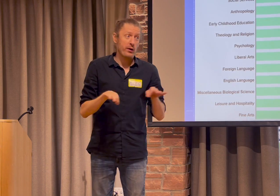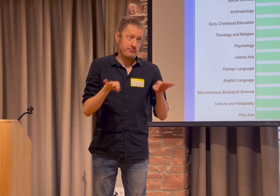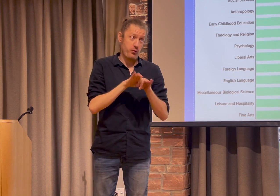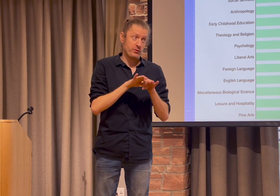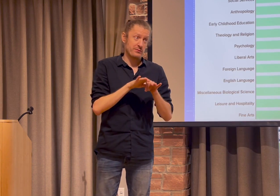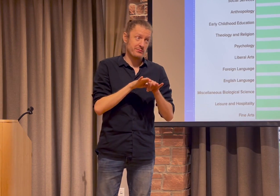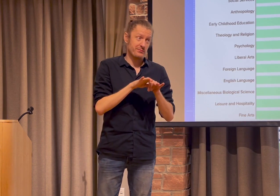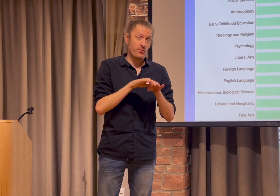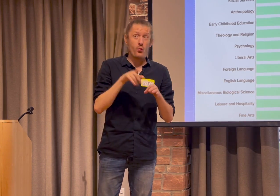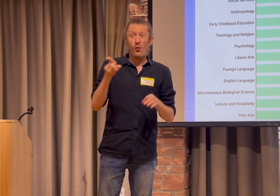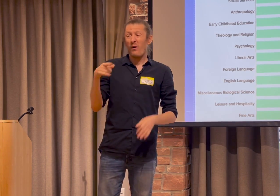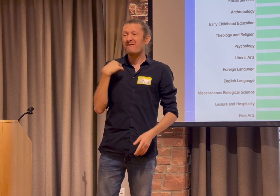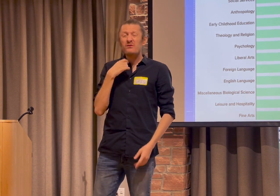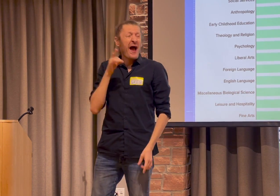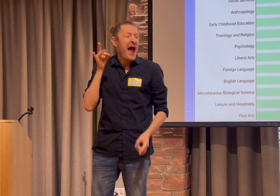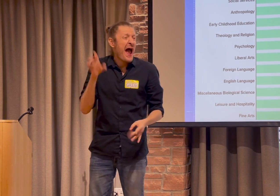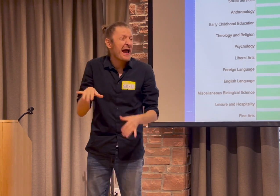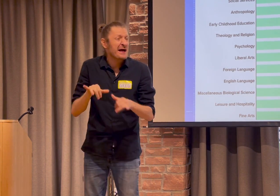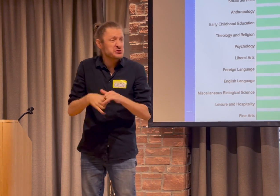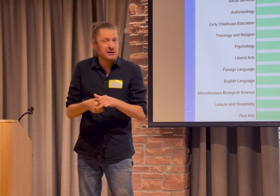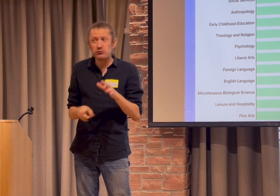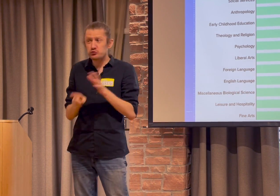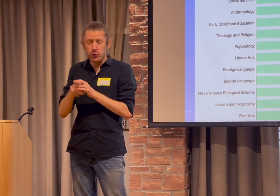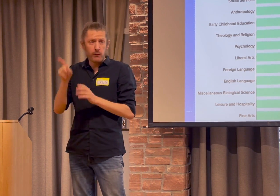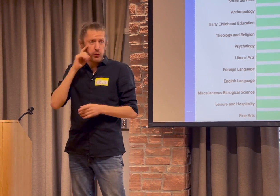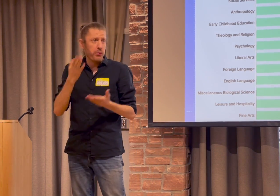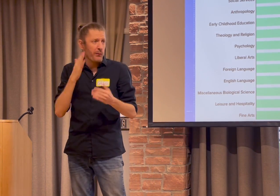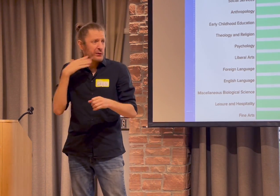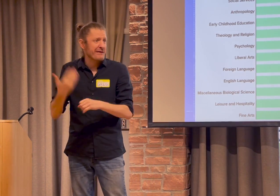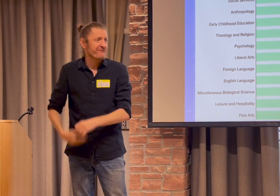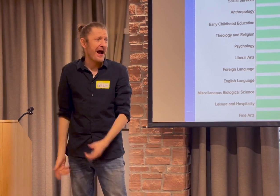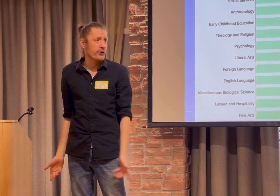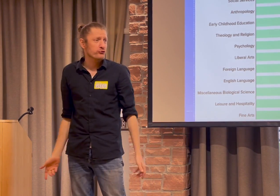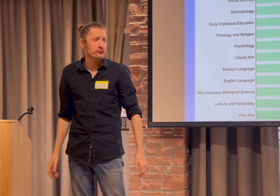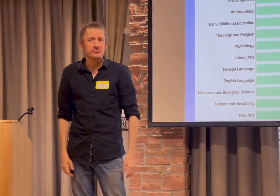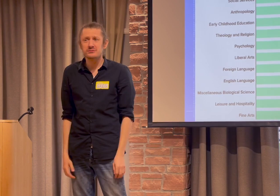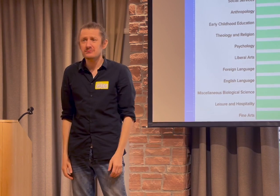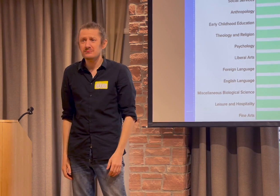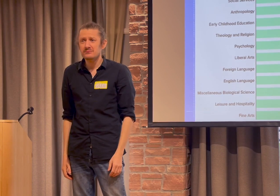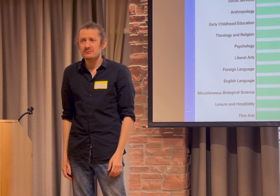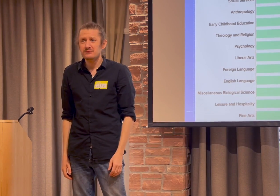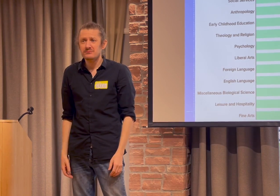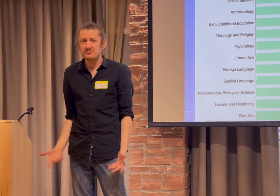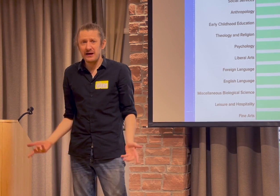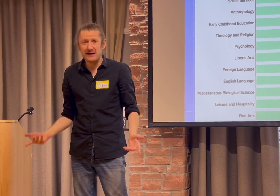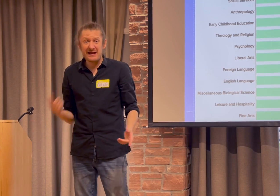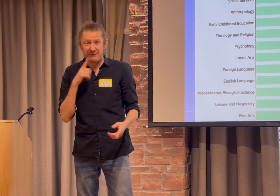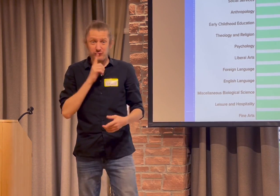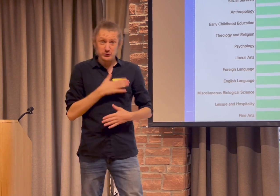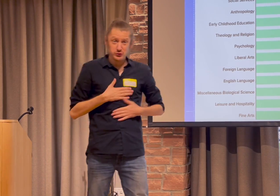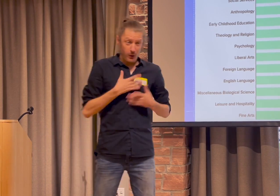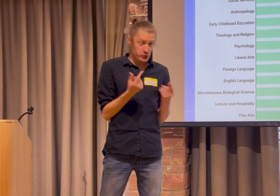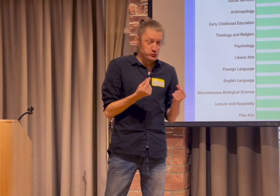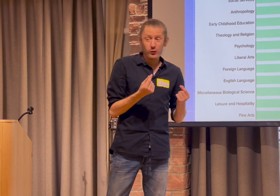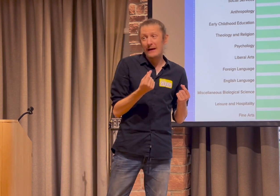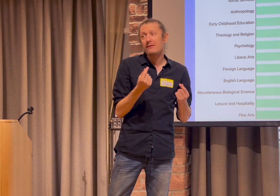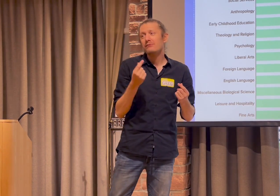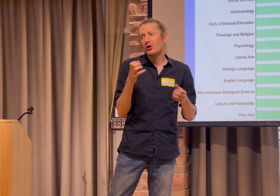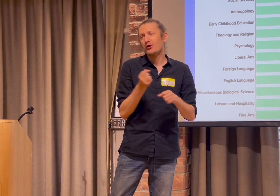sure about how much money it's going to make. Your passion is what's most important. If you hate engineering and you show up to an engineering job every day, you're probably going to